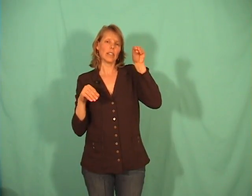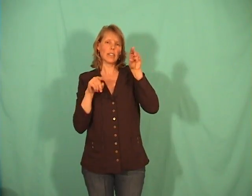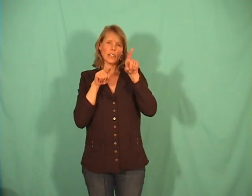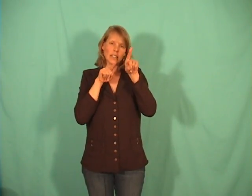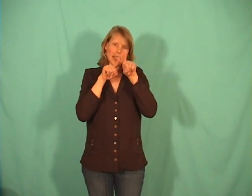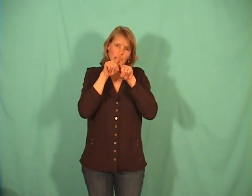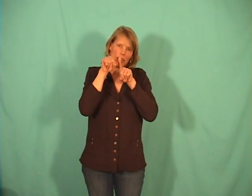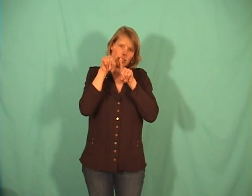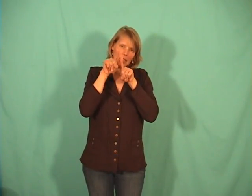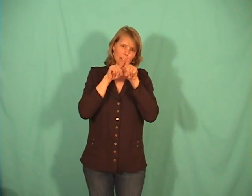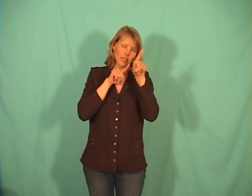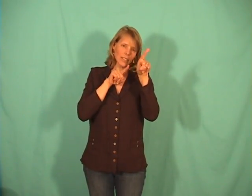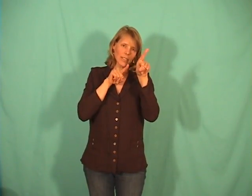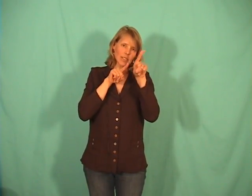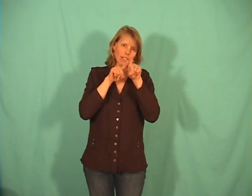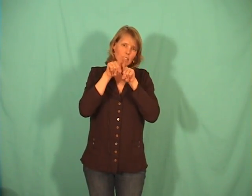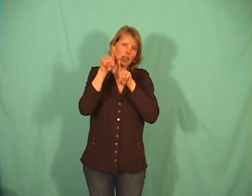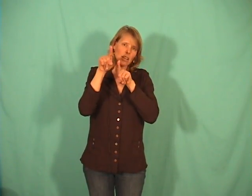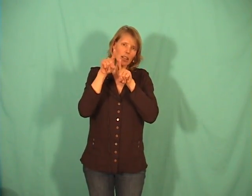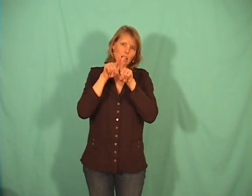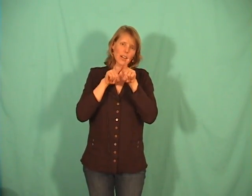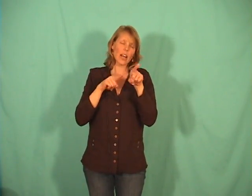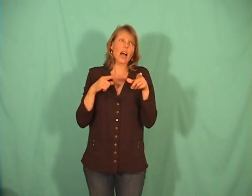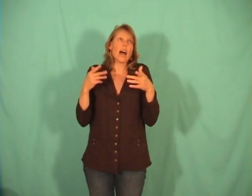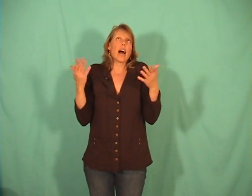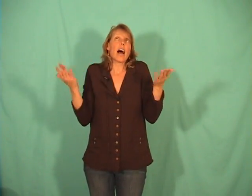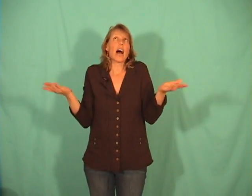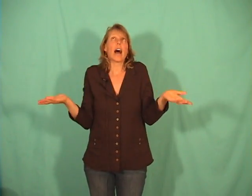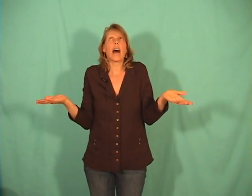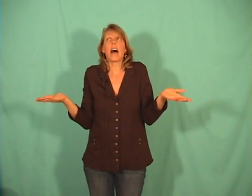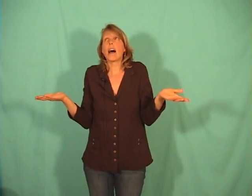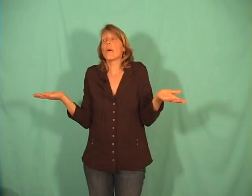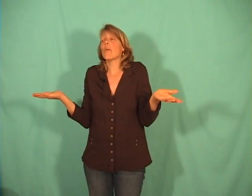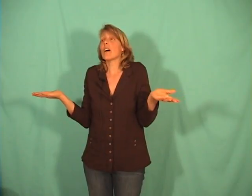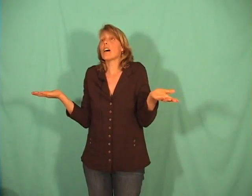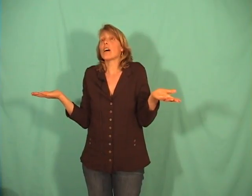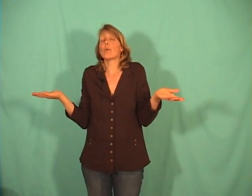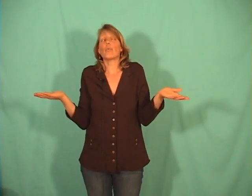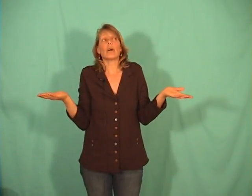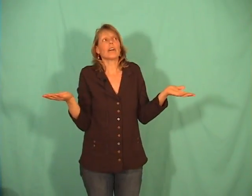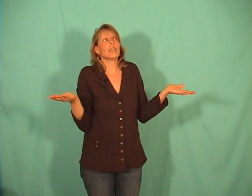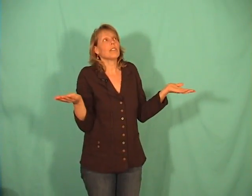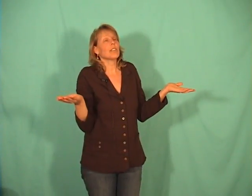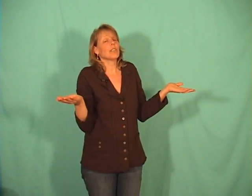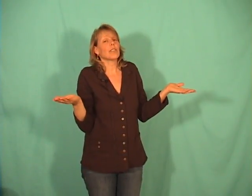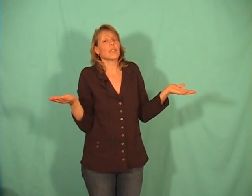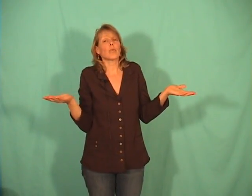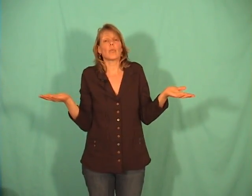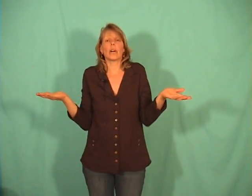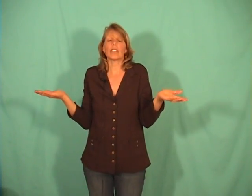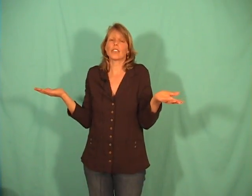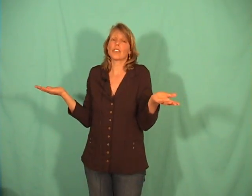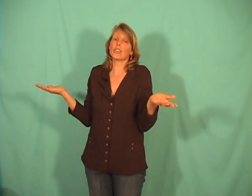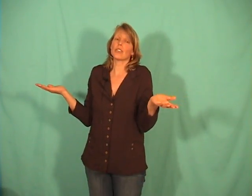twinkle, little star, how I wonder what